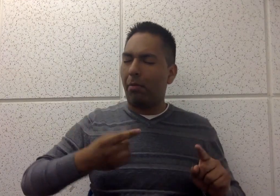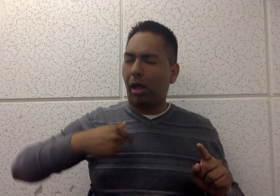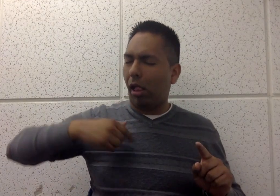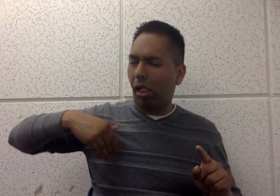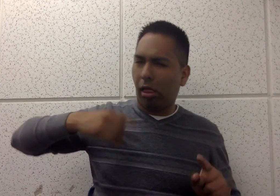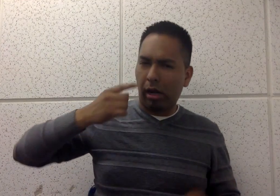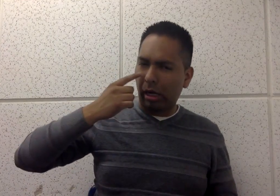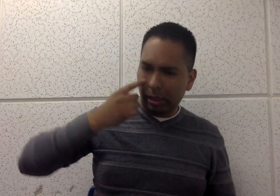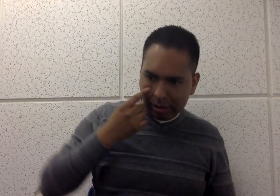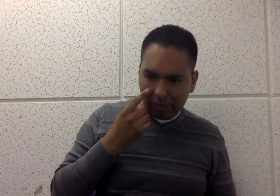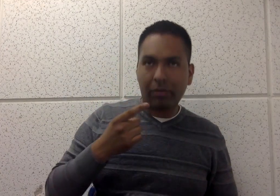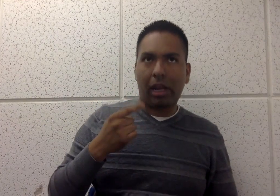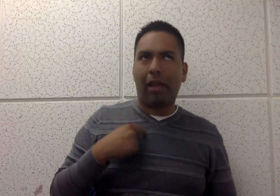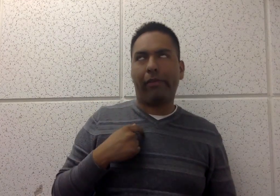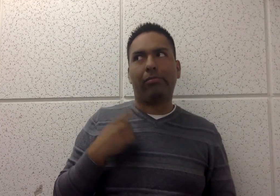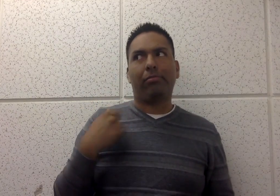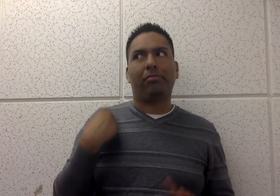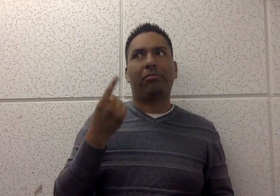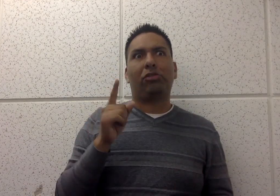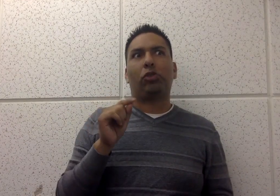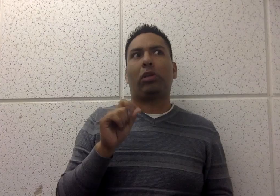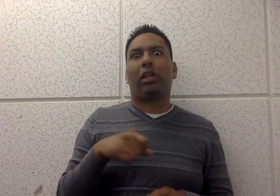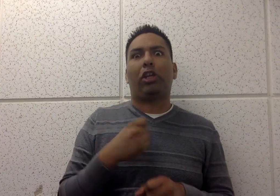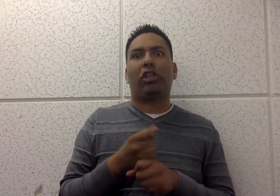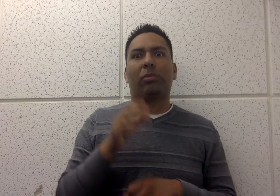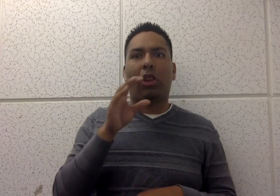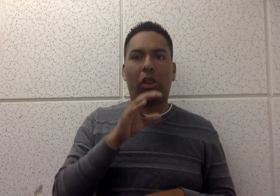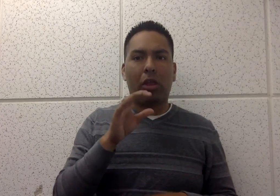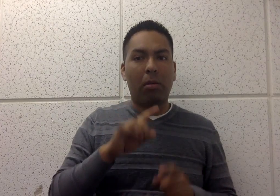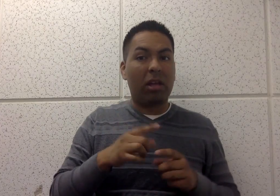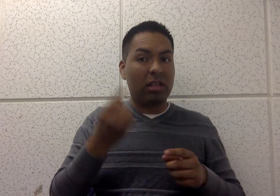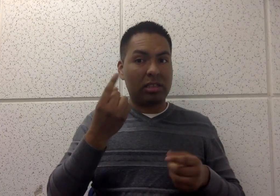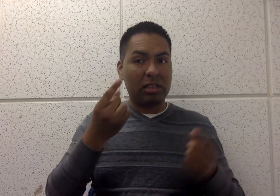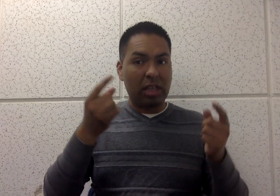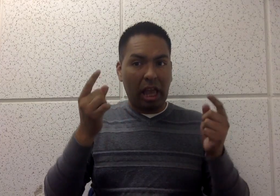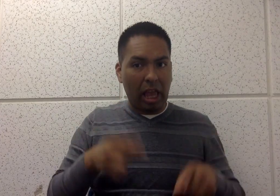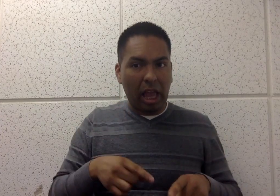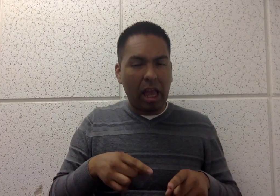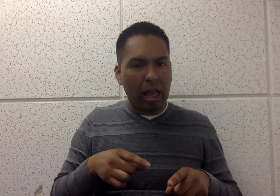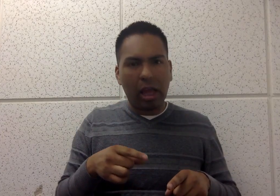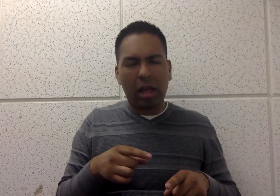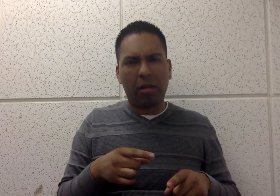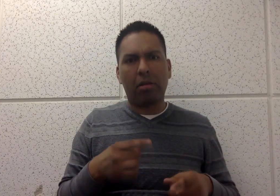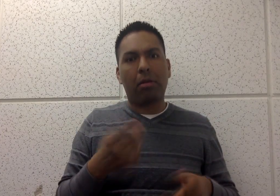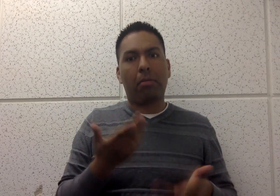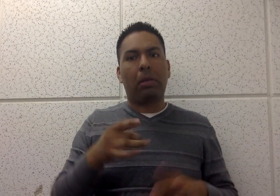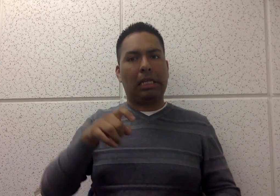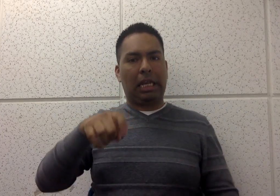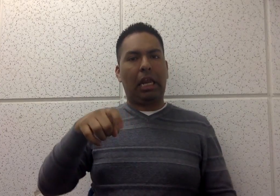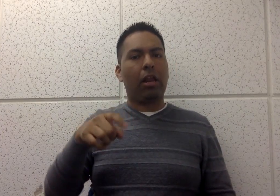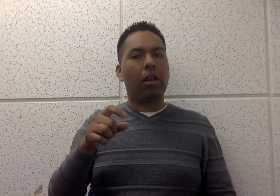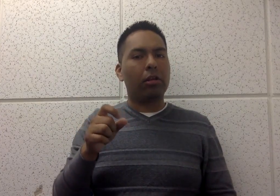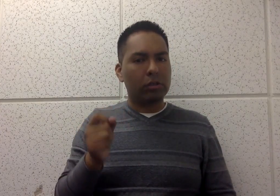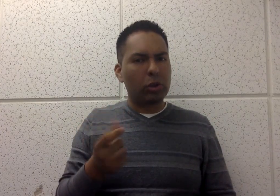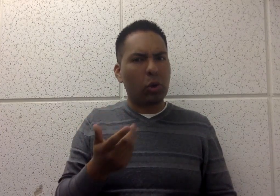looking for 20 years, if something happened, they might all come out if they were needed, but in fact, mostly they're just hanging around in there. And I think